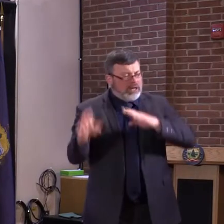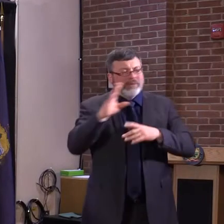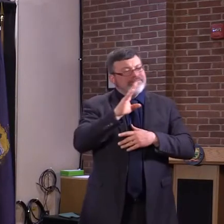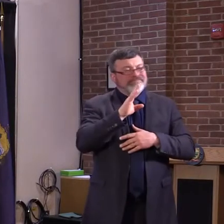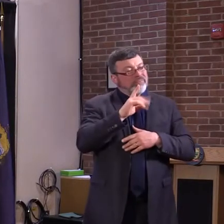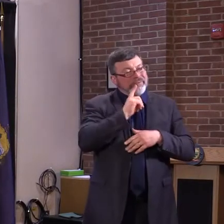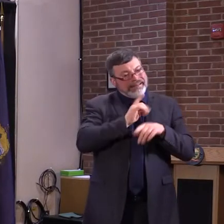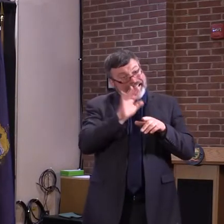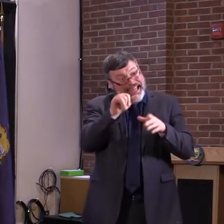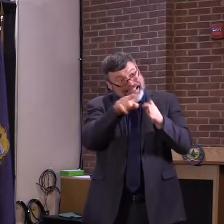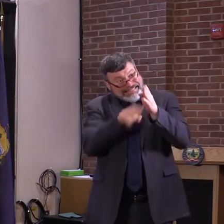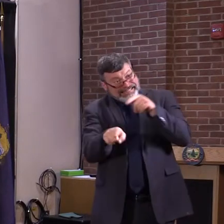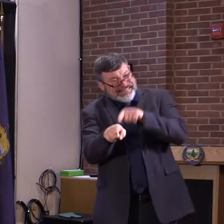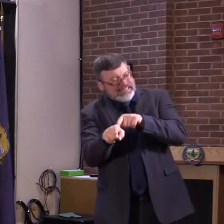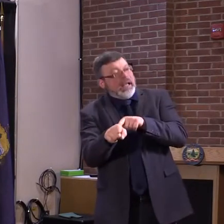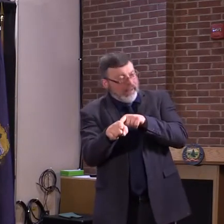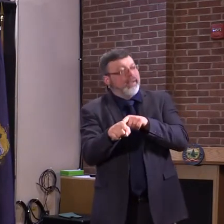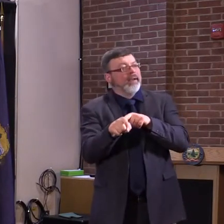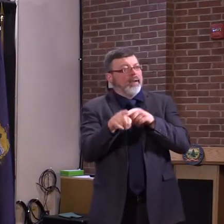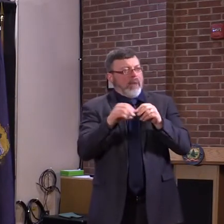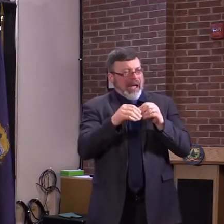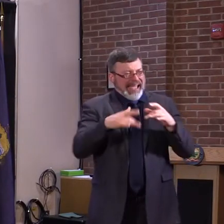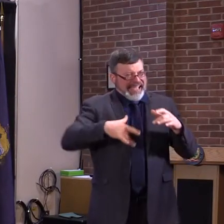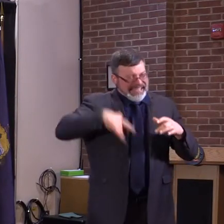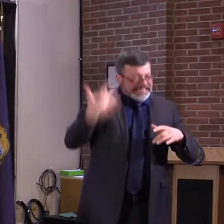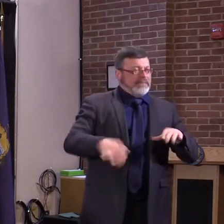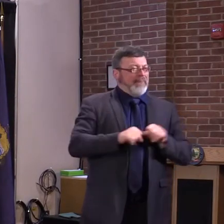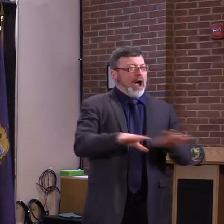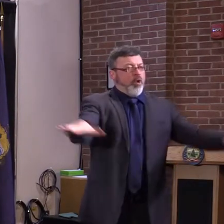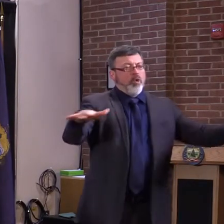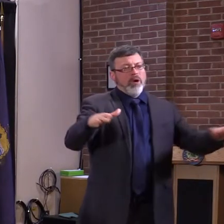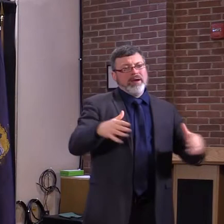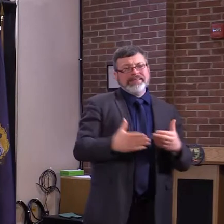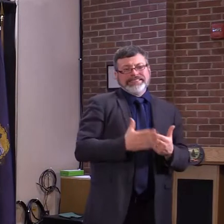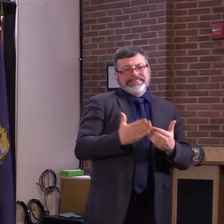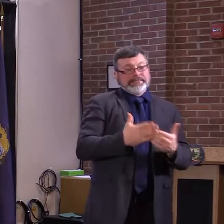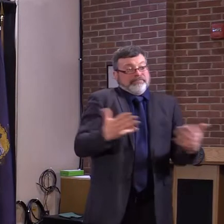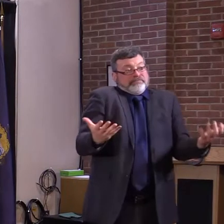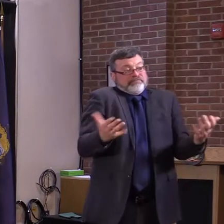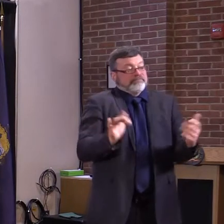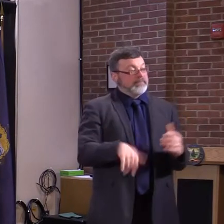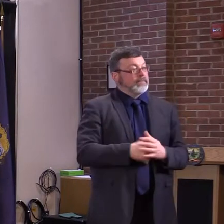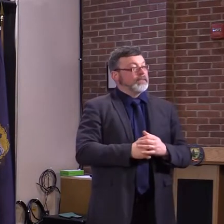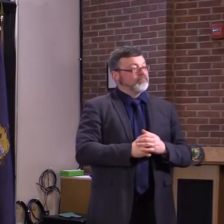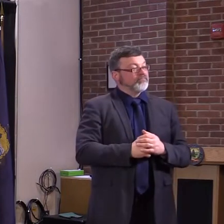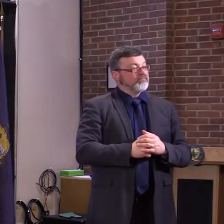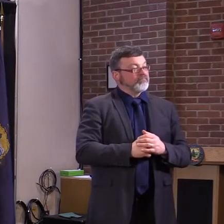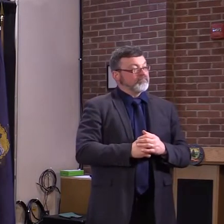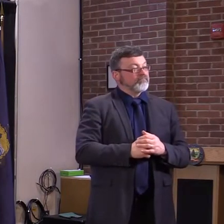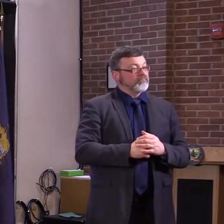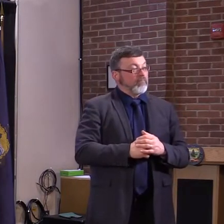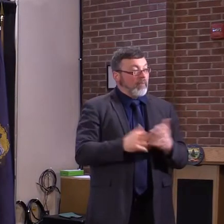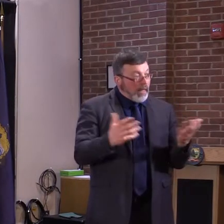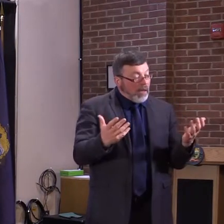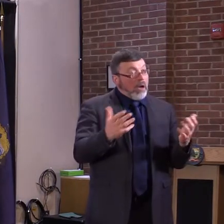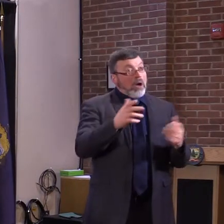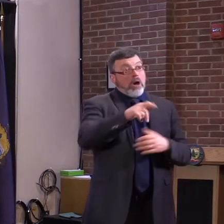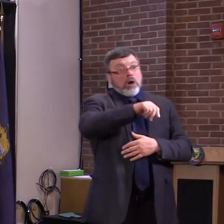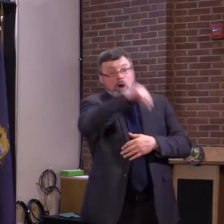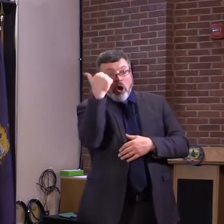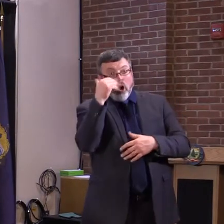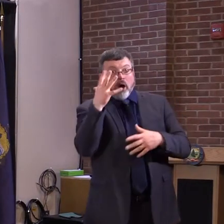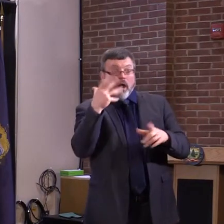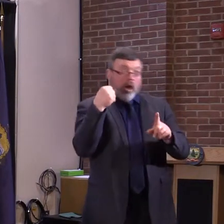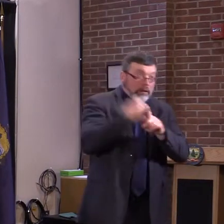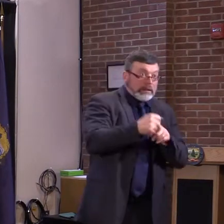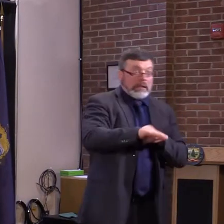even faster, scientists have not yet found other traits that are cause for concern. And